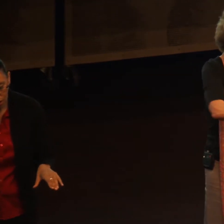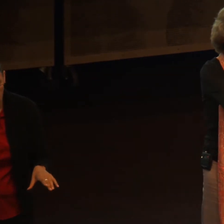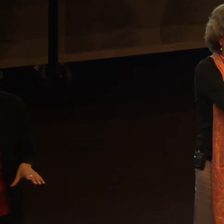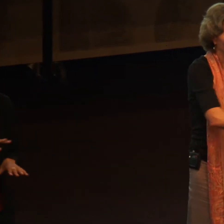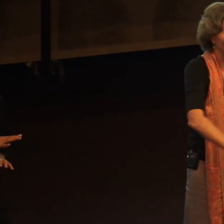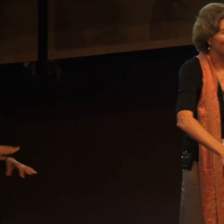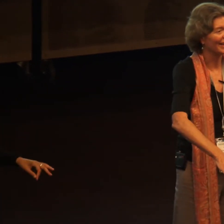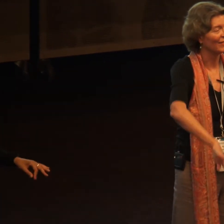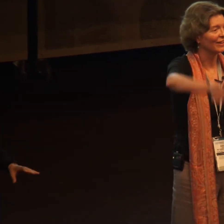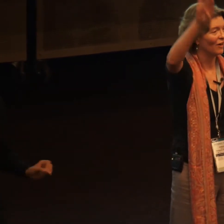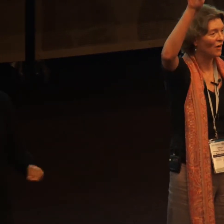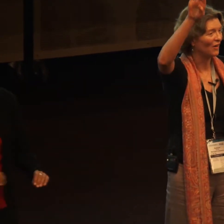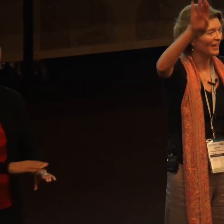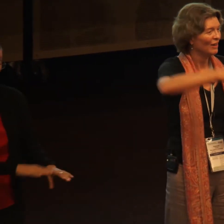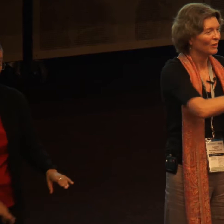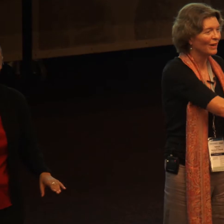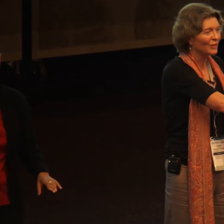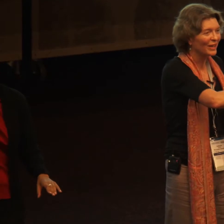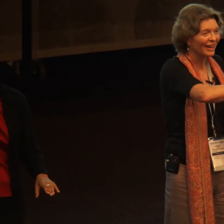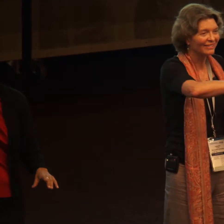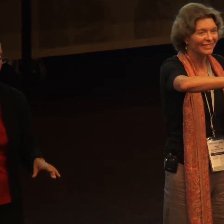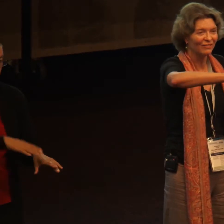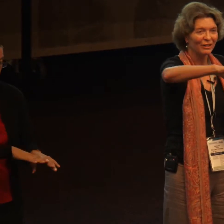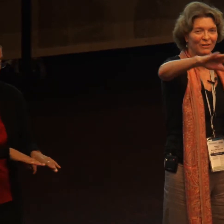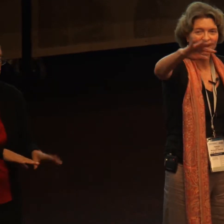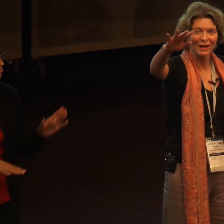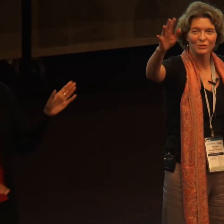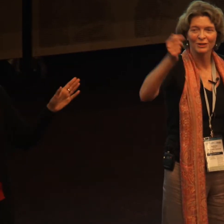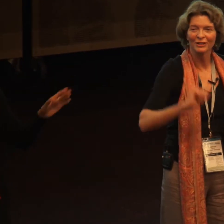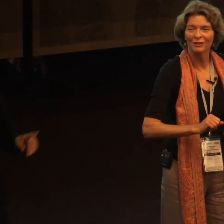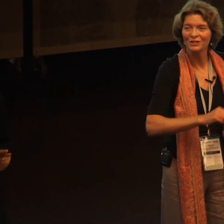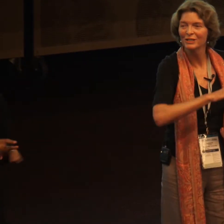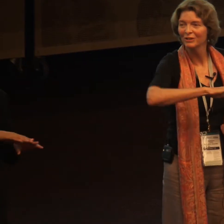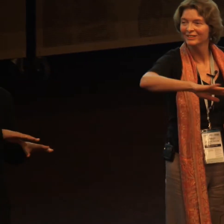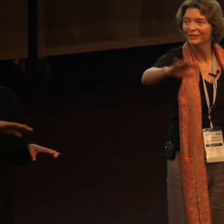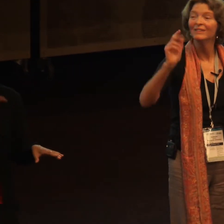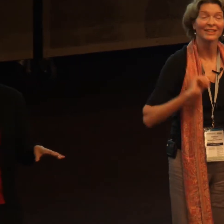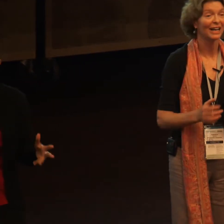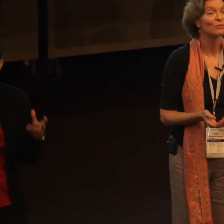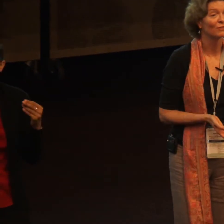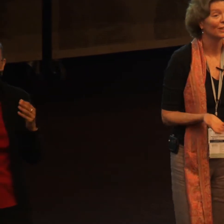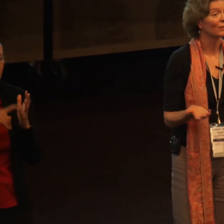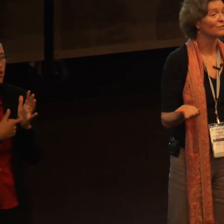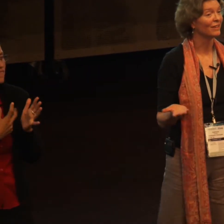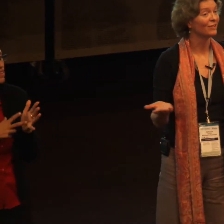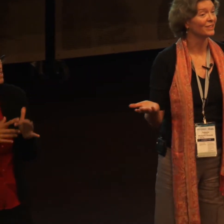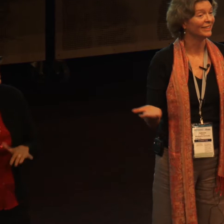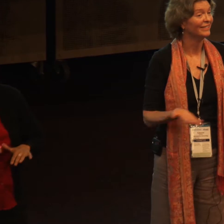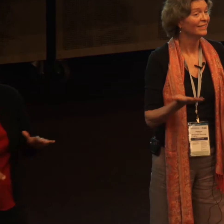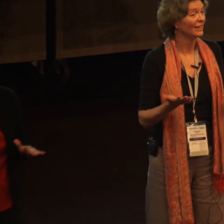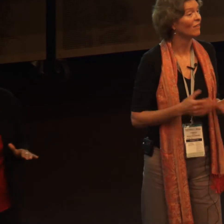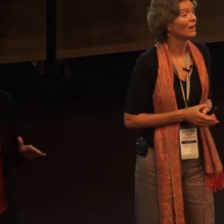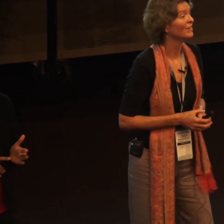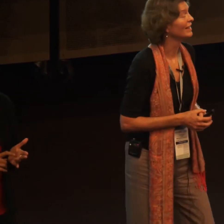that are nothing and then all. Rather, we get very, very gradual learning curves similar to the types of learning curves that you've